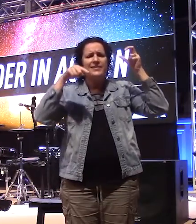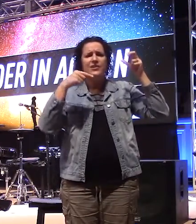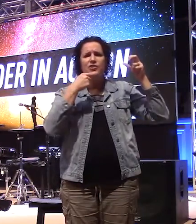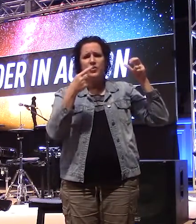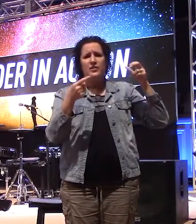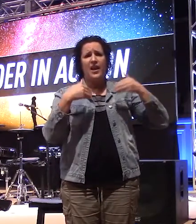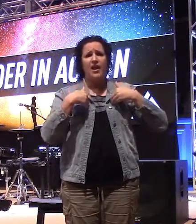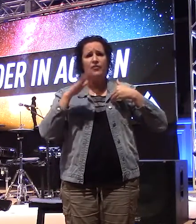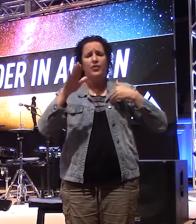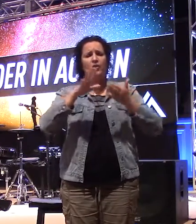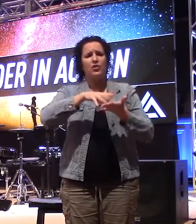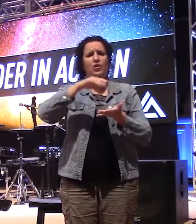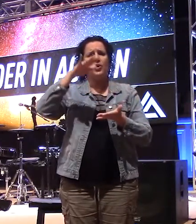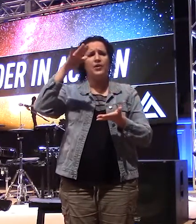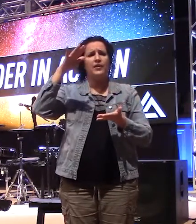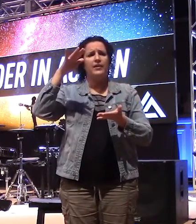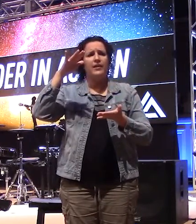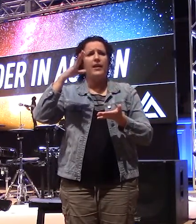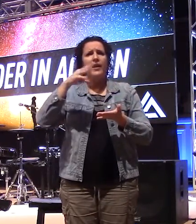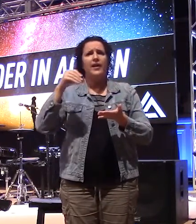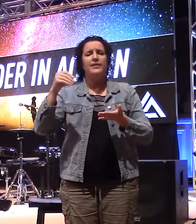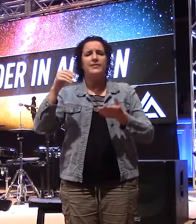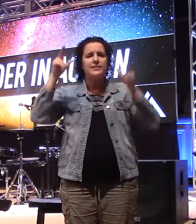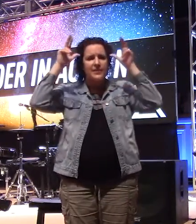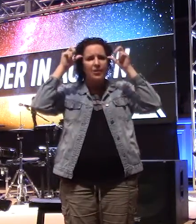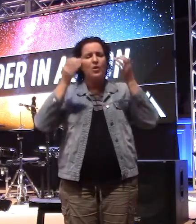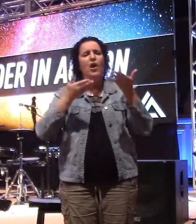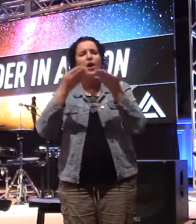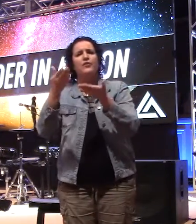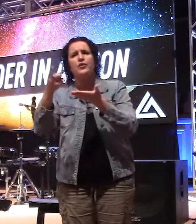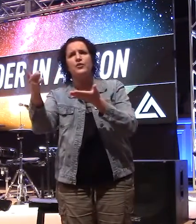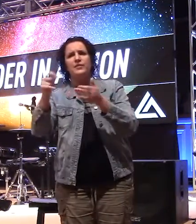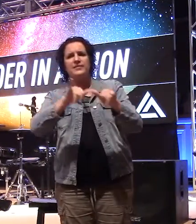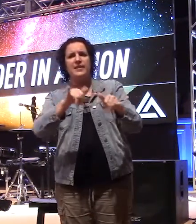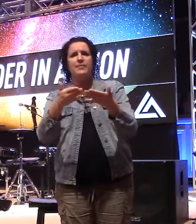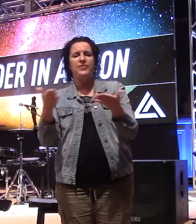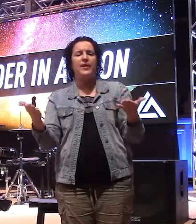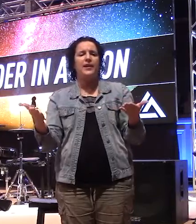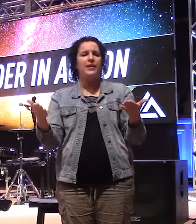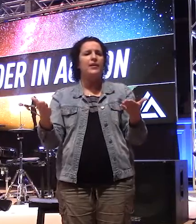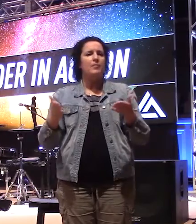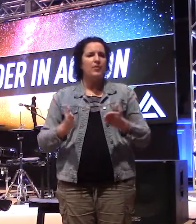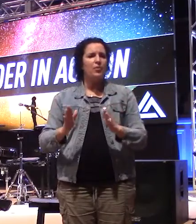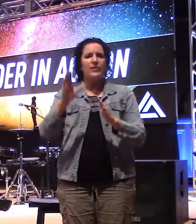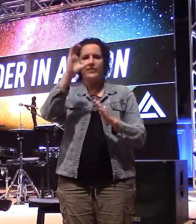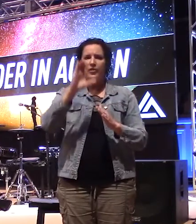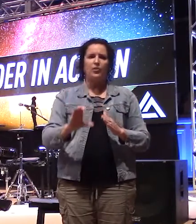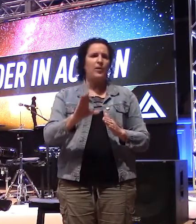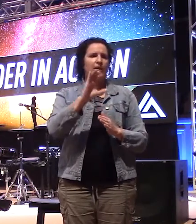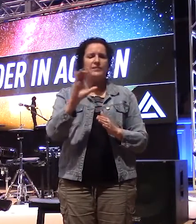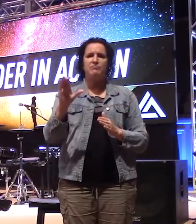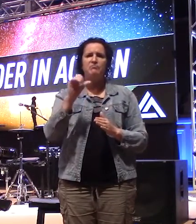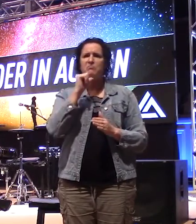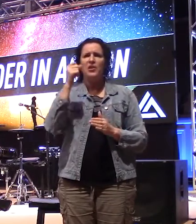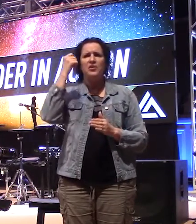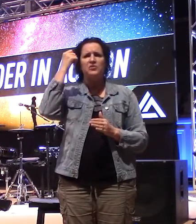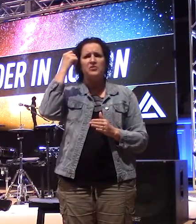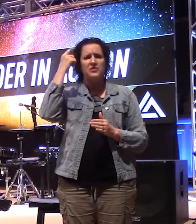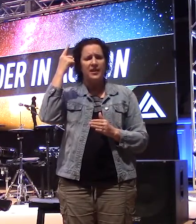now. And Satan's going to offer you that same thing. The ways of the cross are ways of misunderstanding and